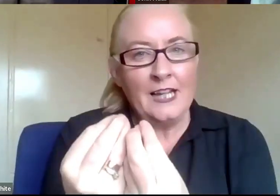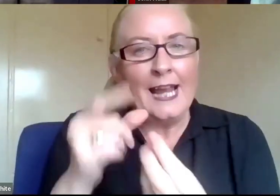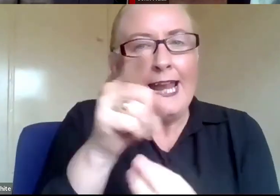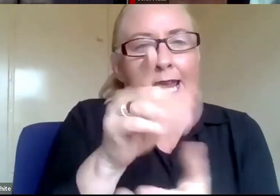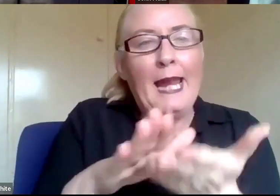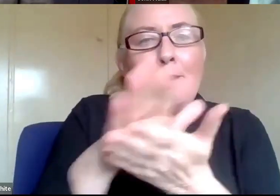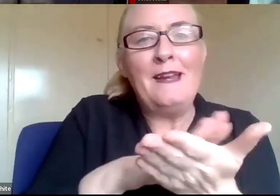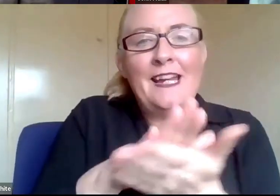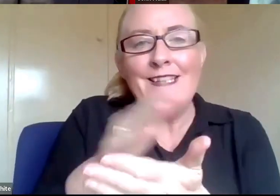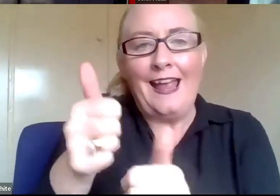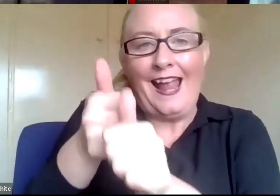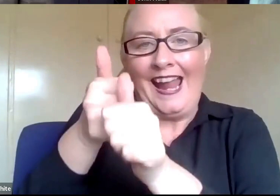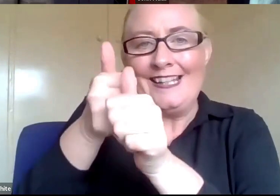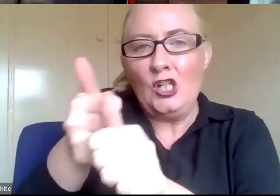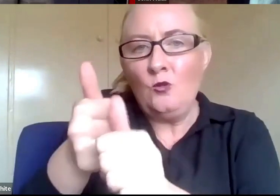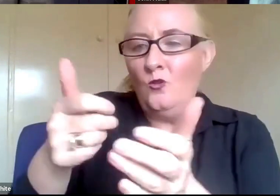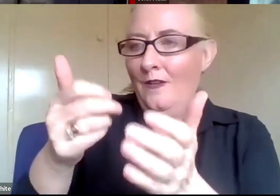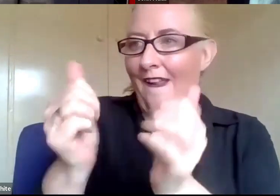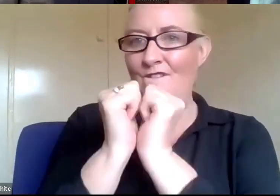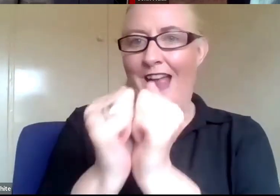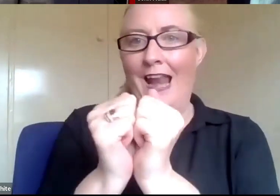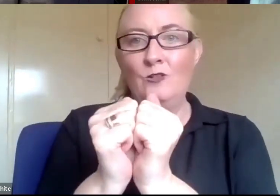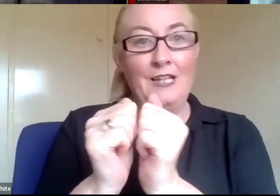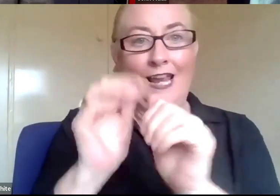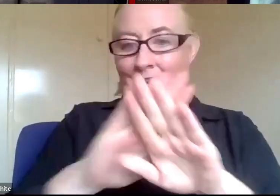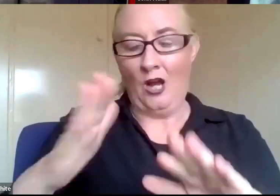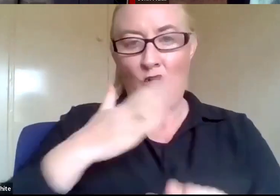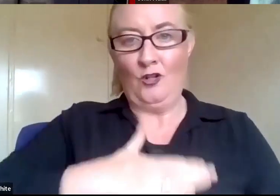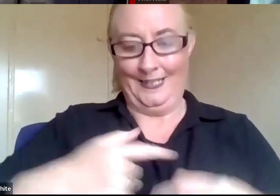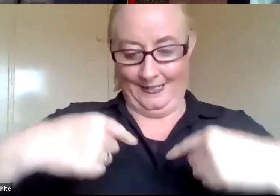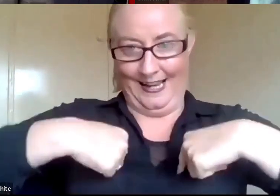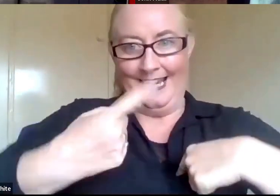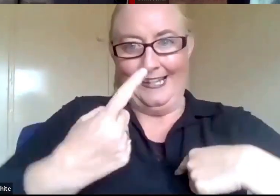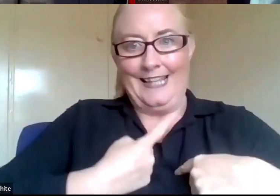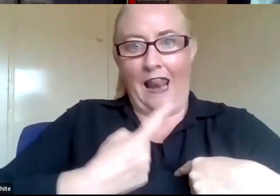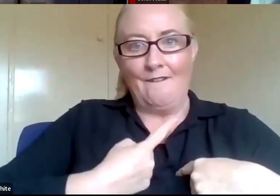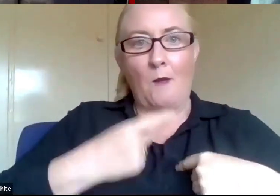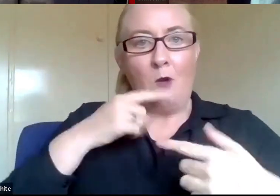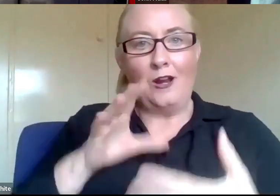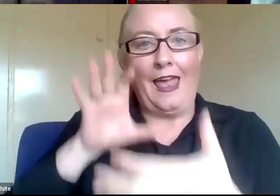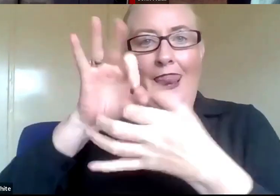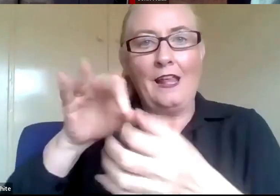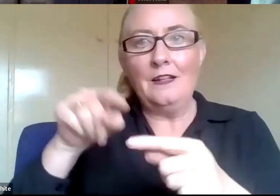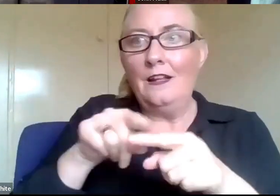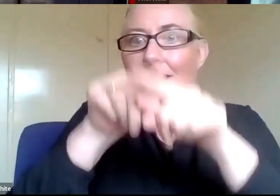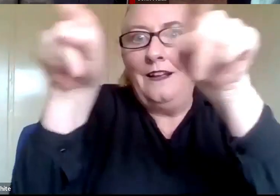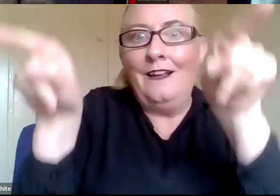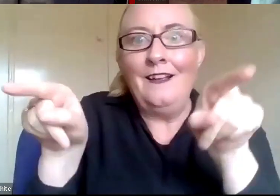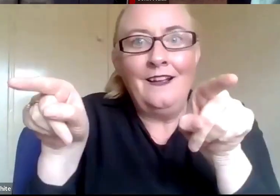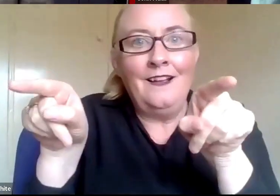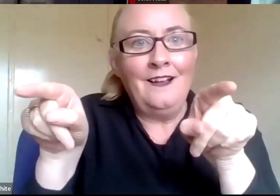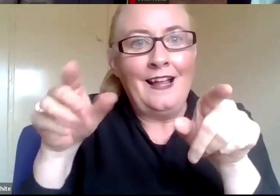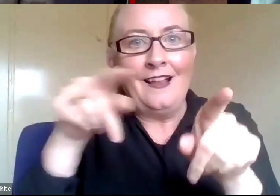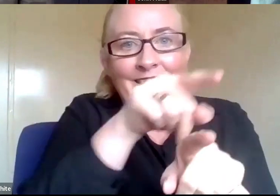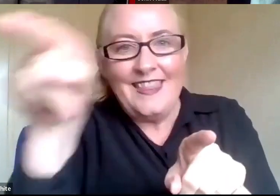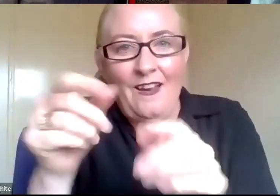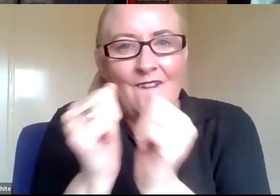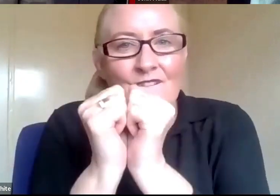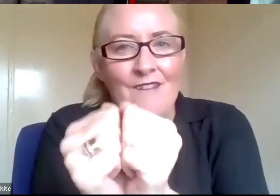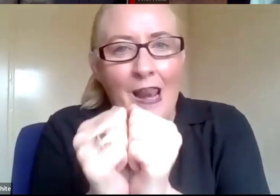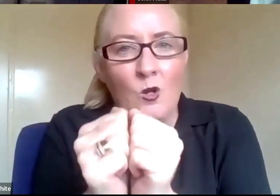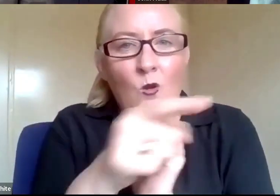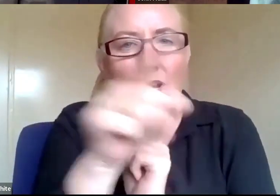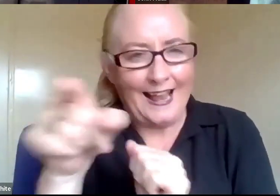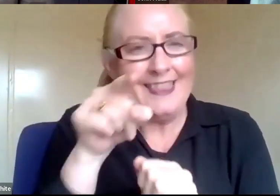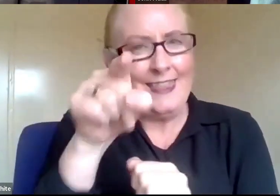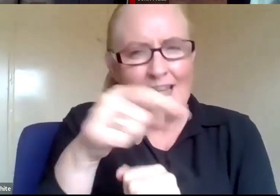Why is it important? Because, as I say, or as the Roman historian Livy once said,